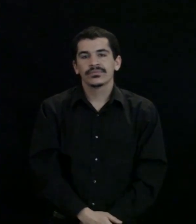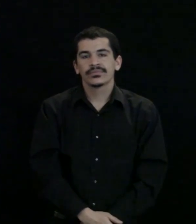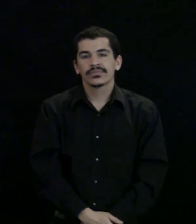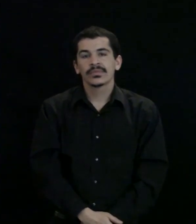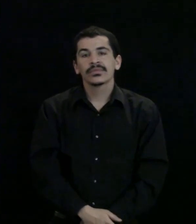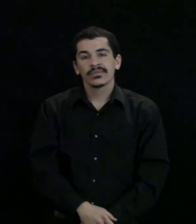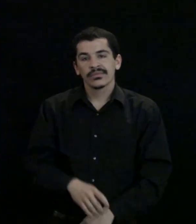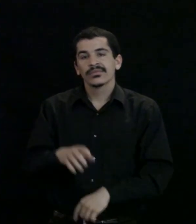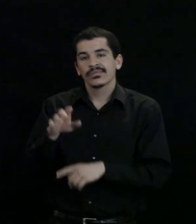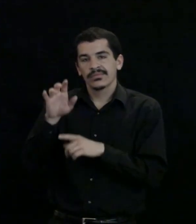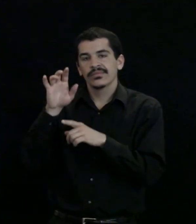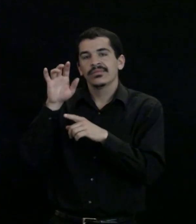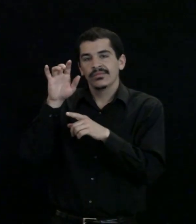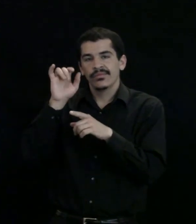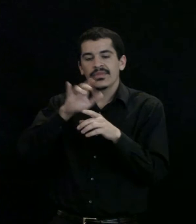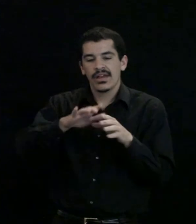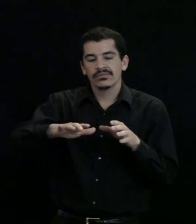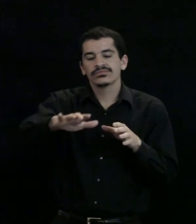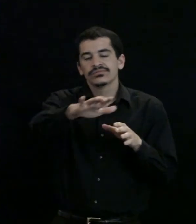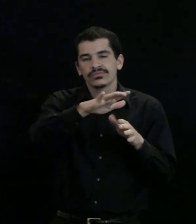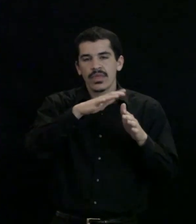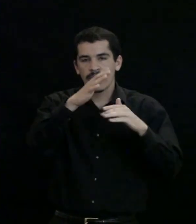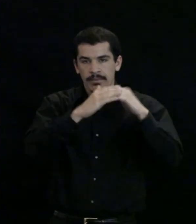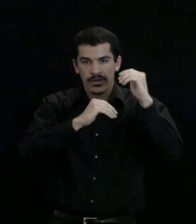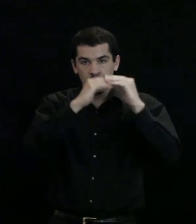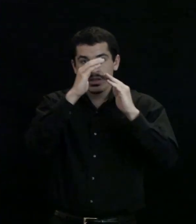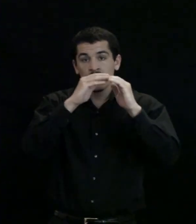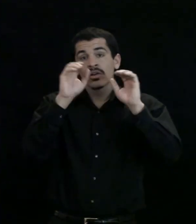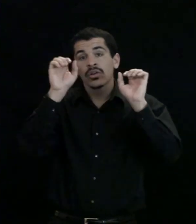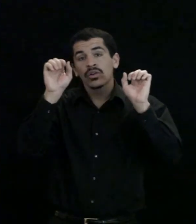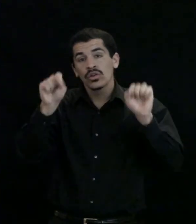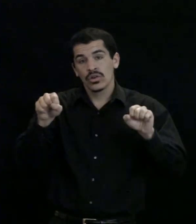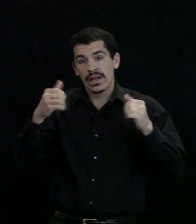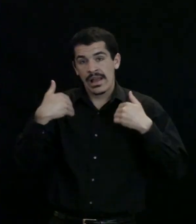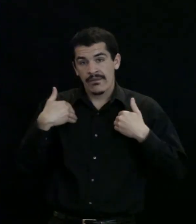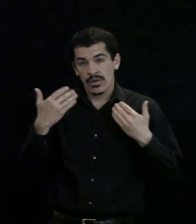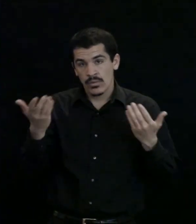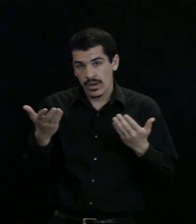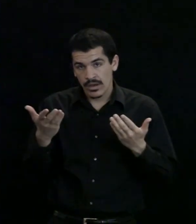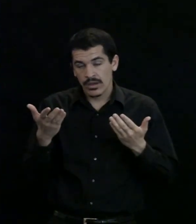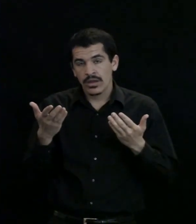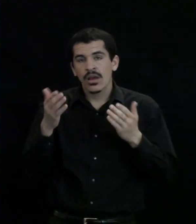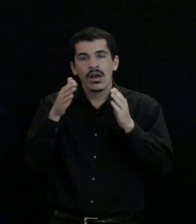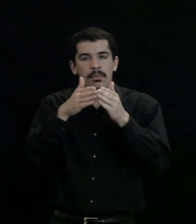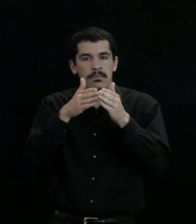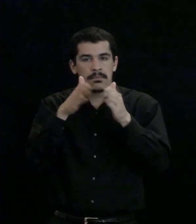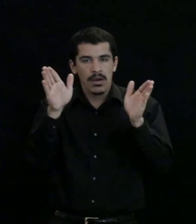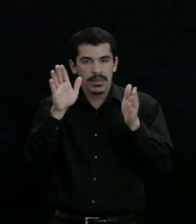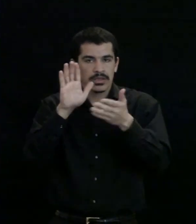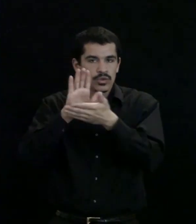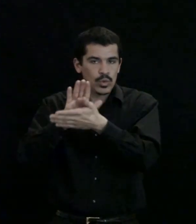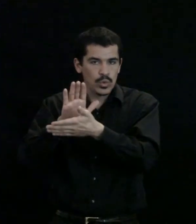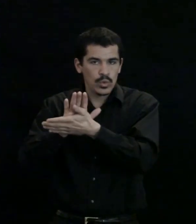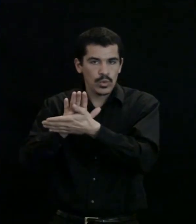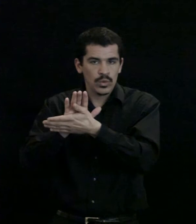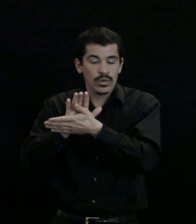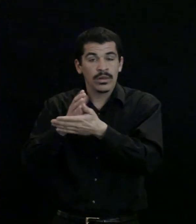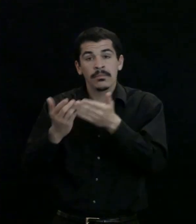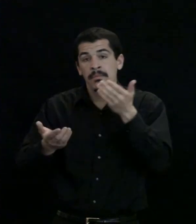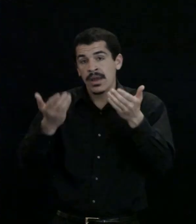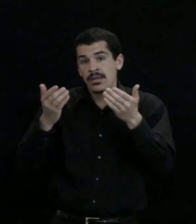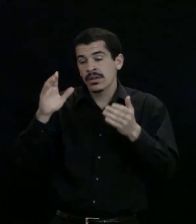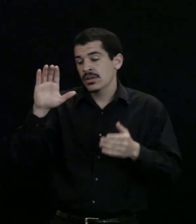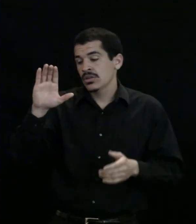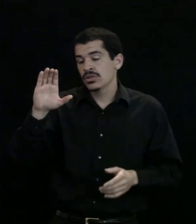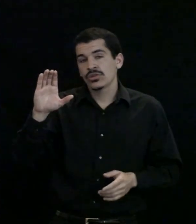This part of the facility could have a public school, perhaps a charter